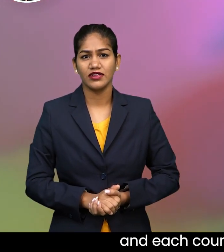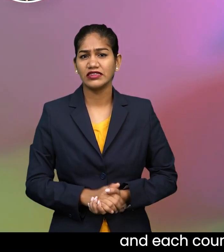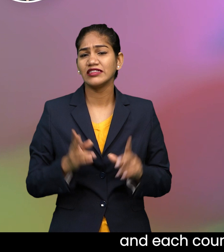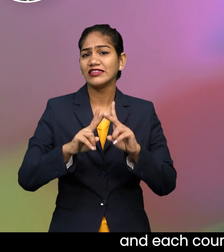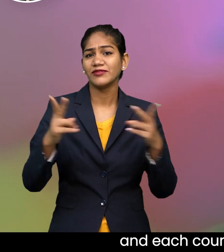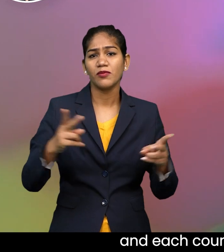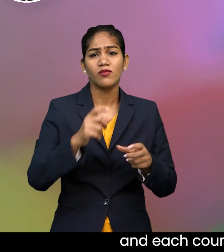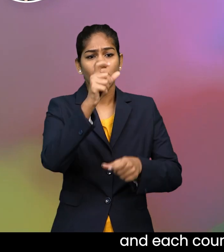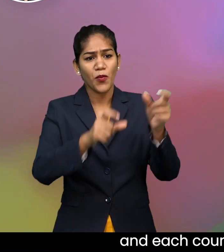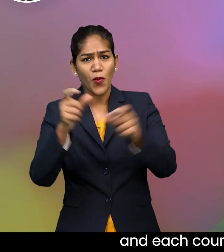different population.